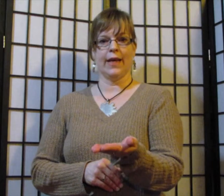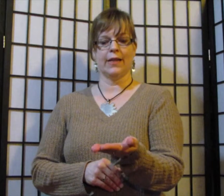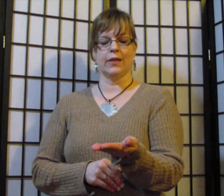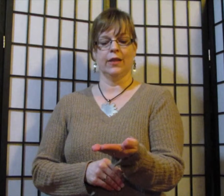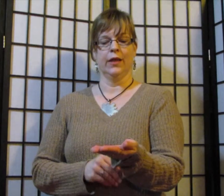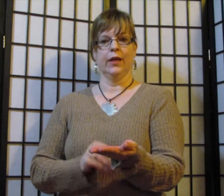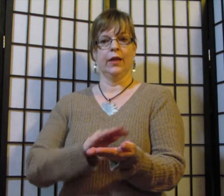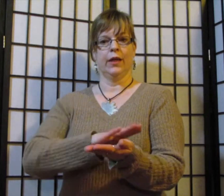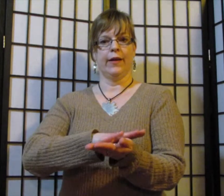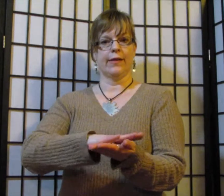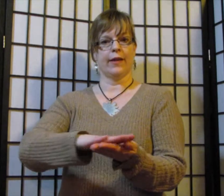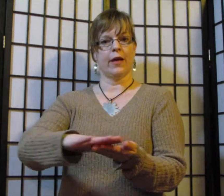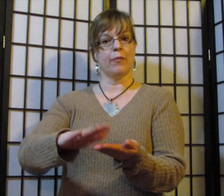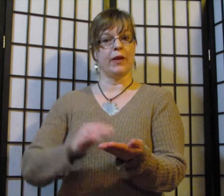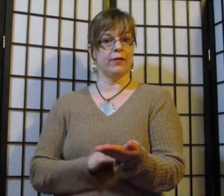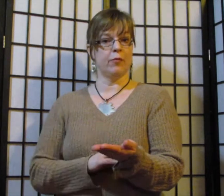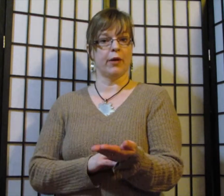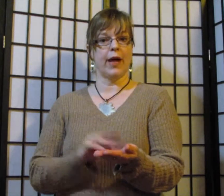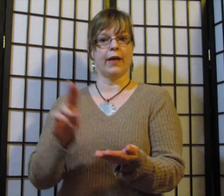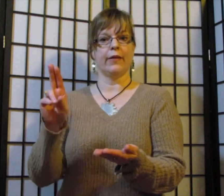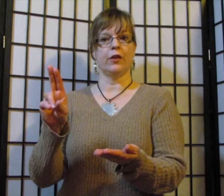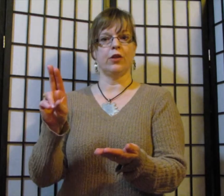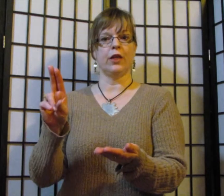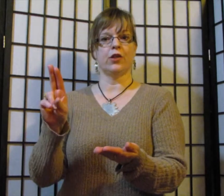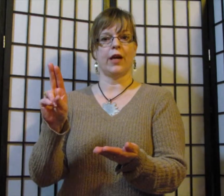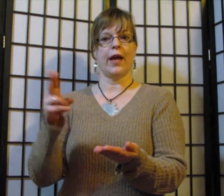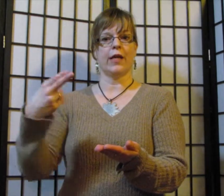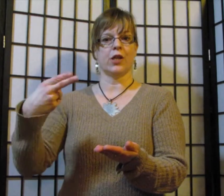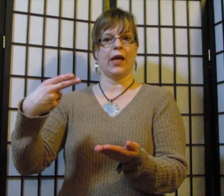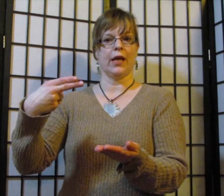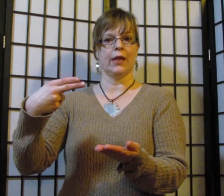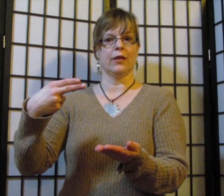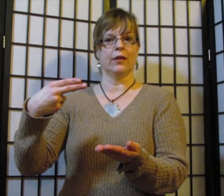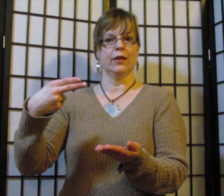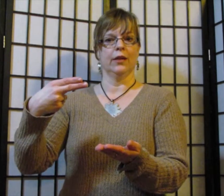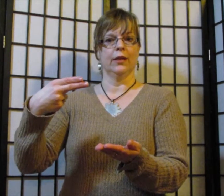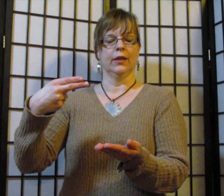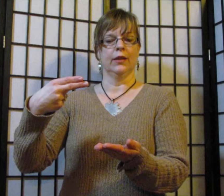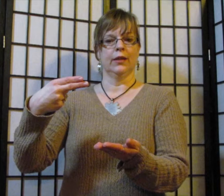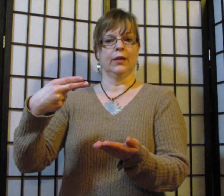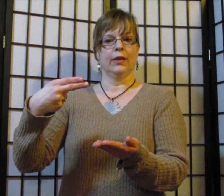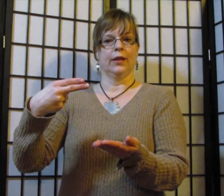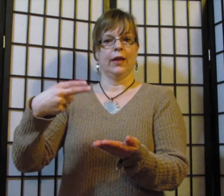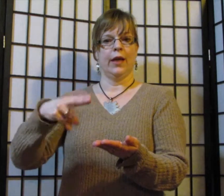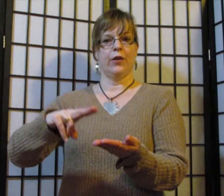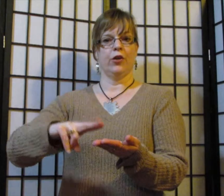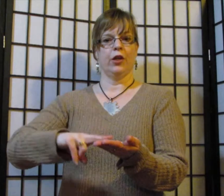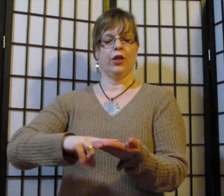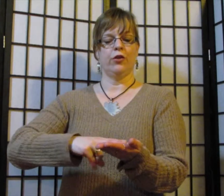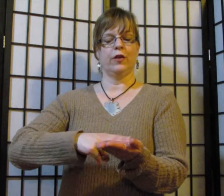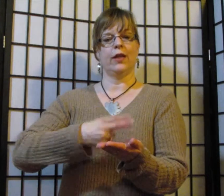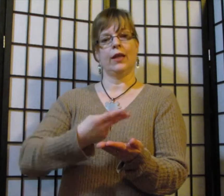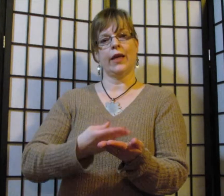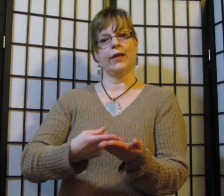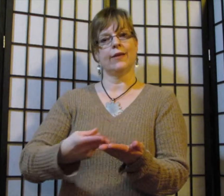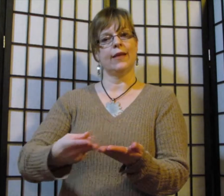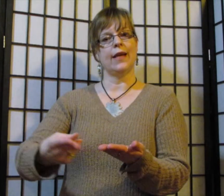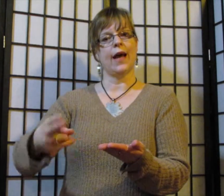hand, and that's like our piece of bread, and then you need your H hand, and you're going to use it like it's the